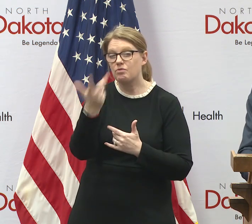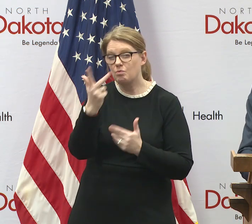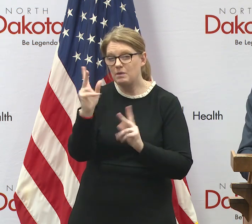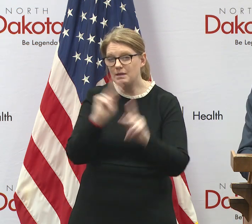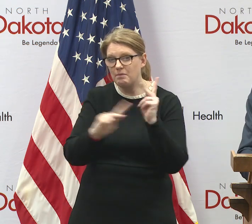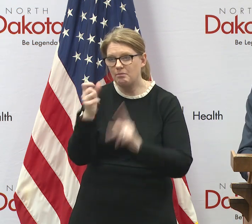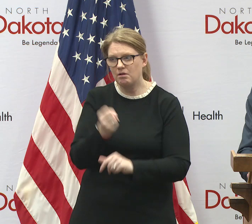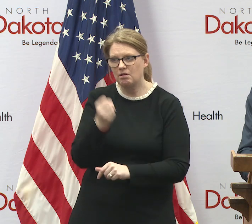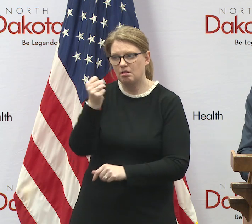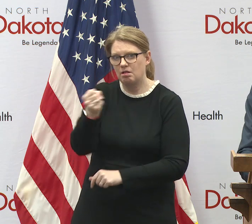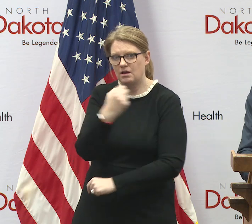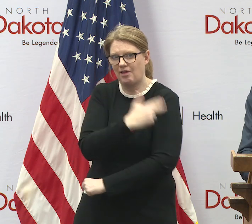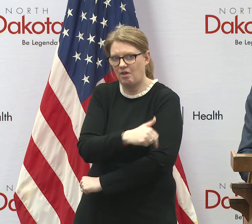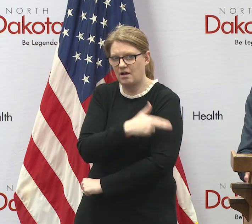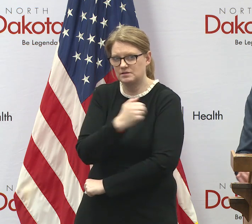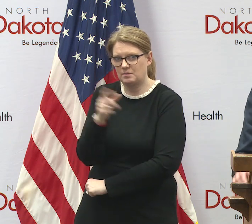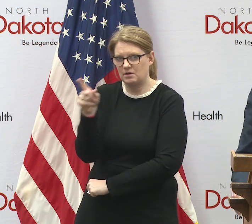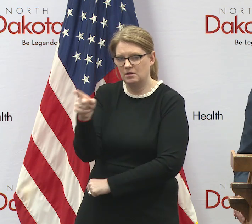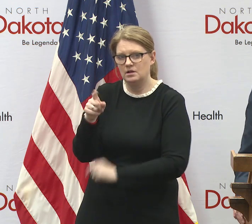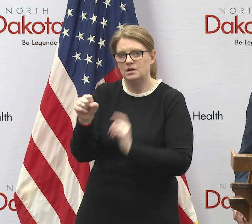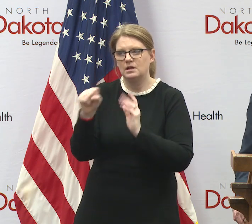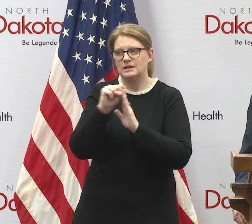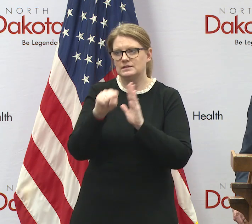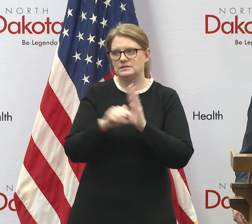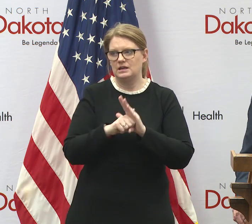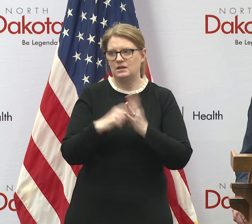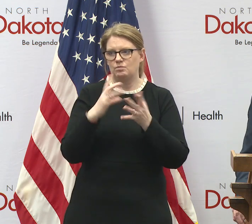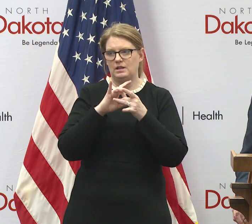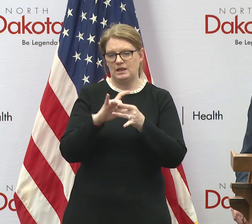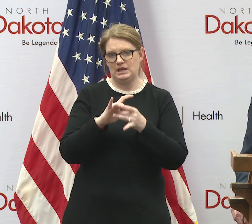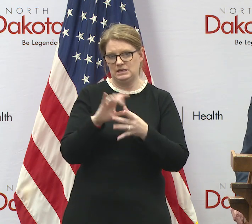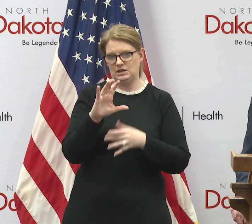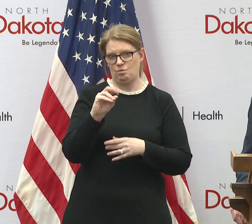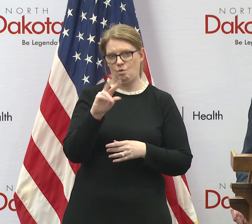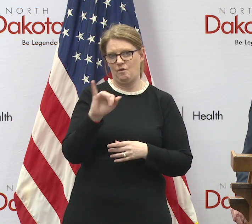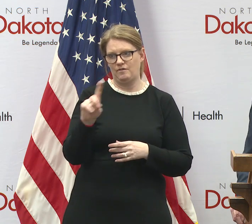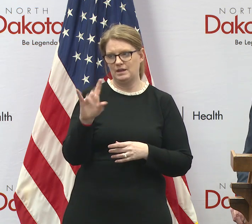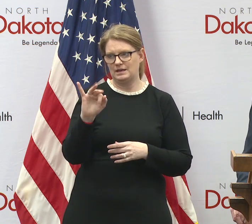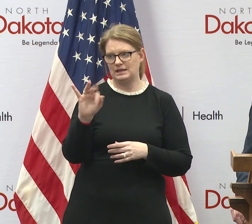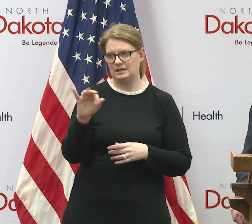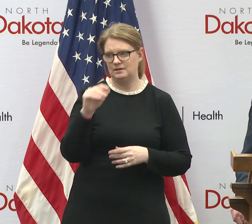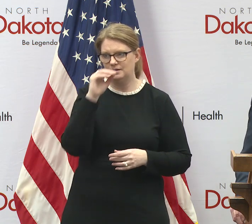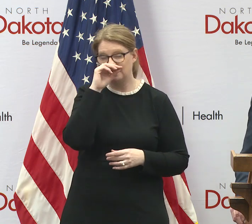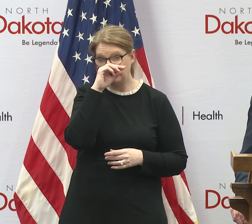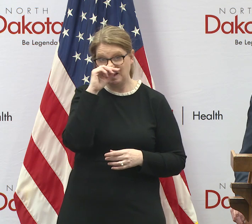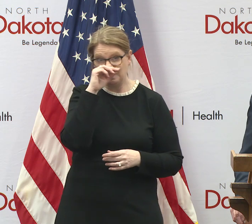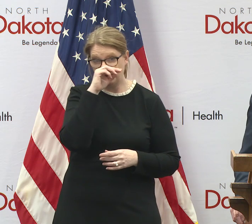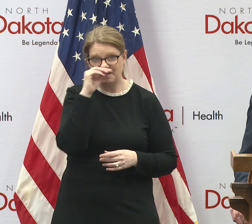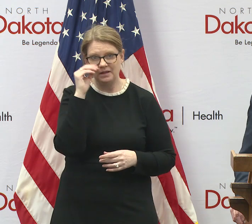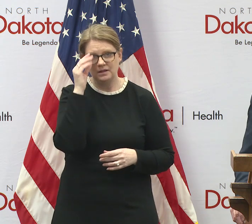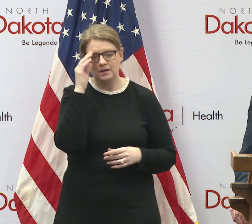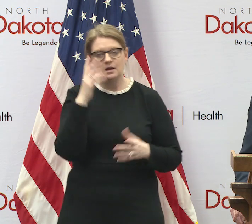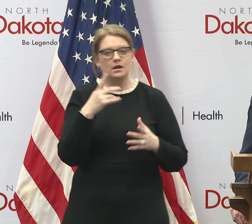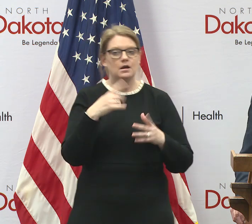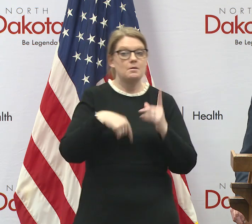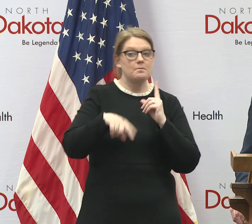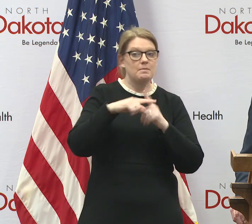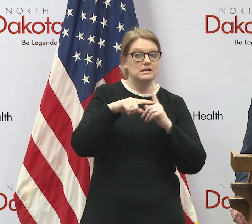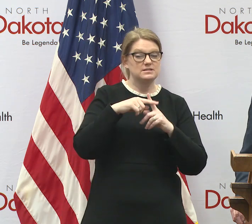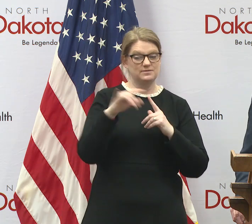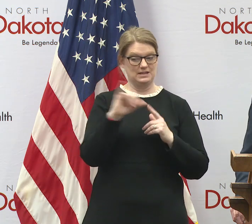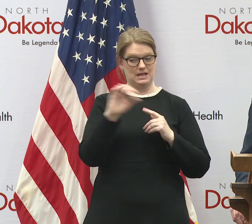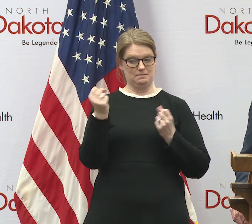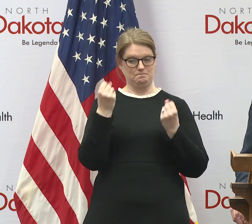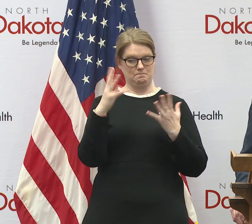are hospitalized in the state related to COVID-19. So the good news is that unlike many other